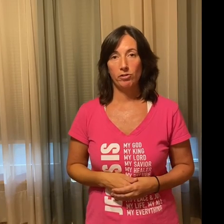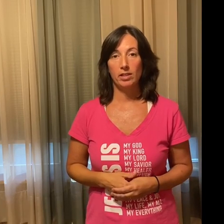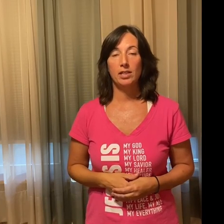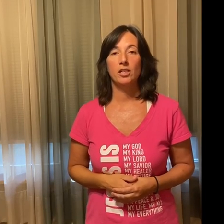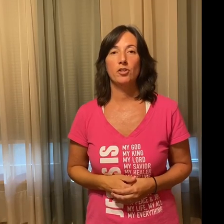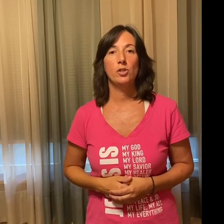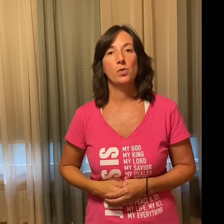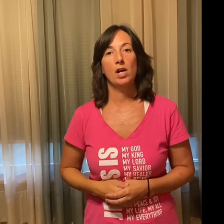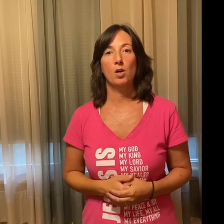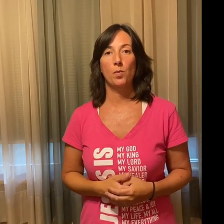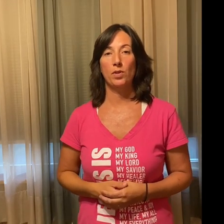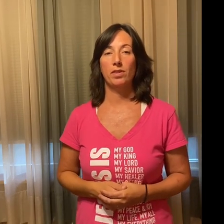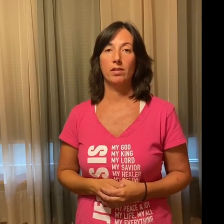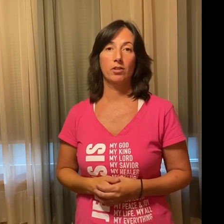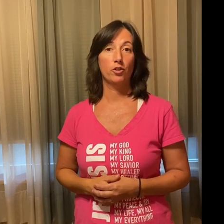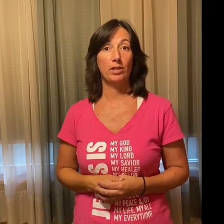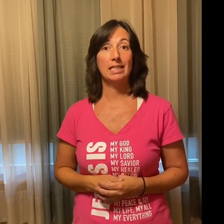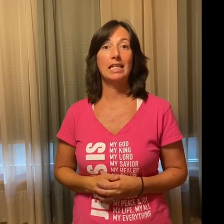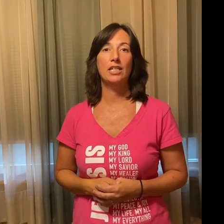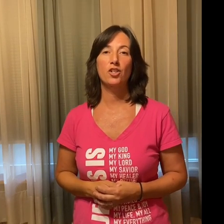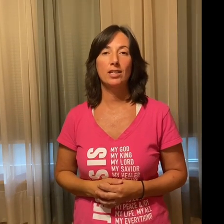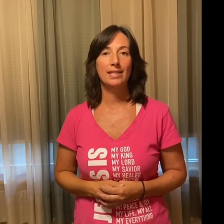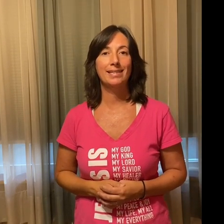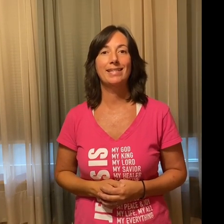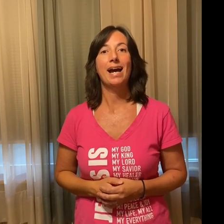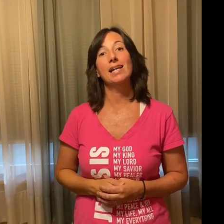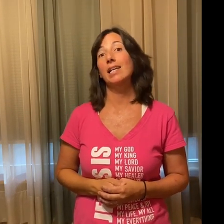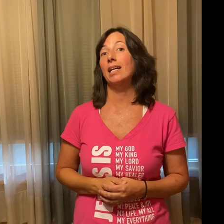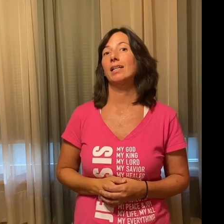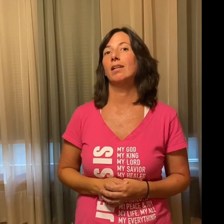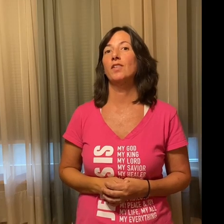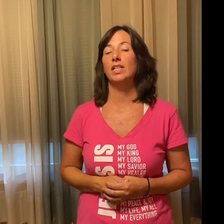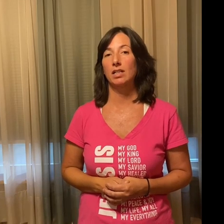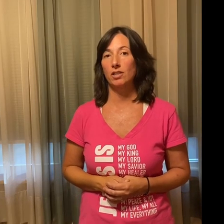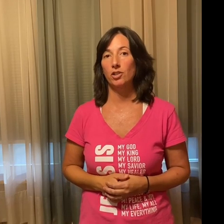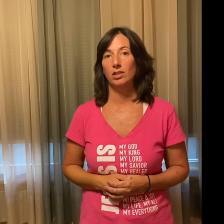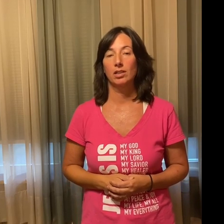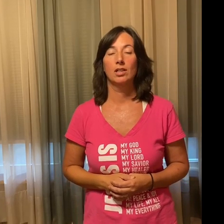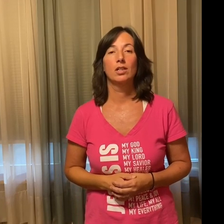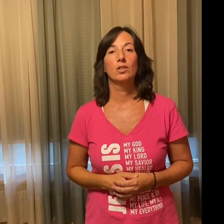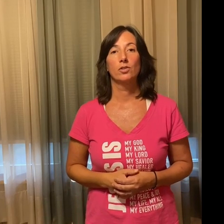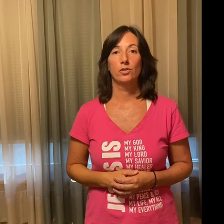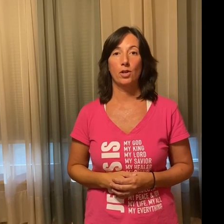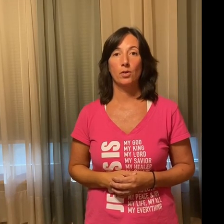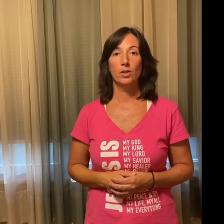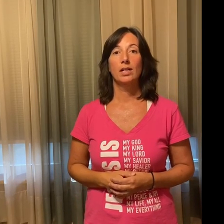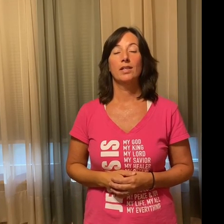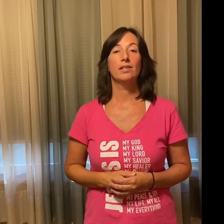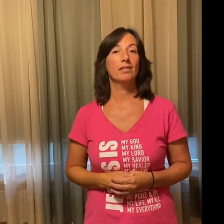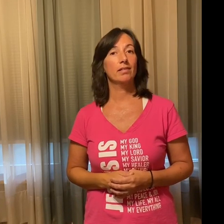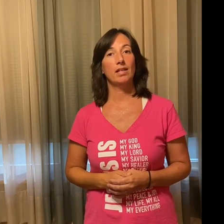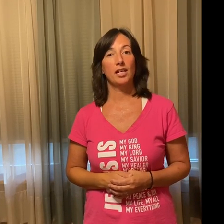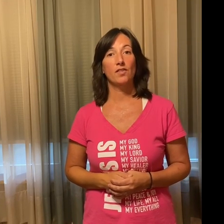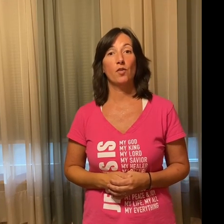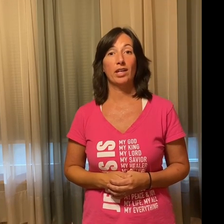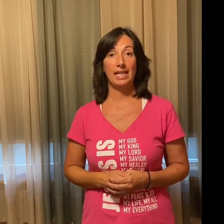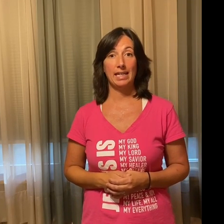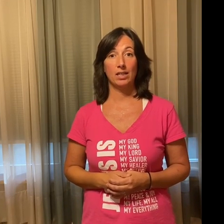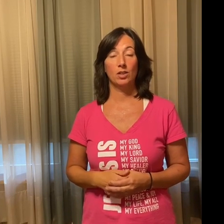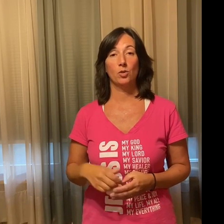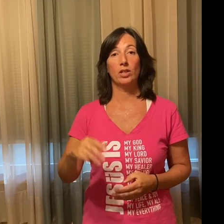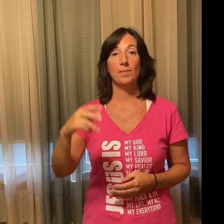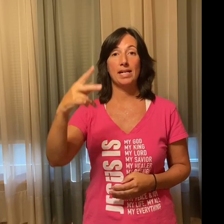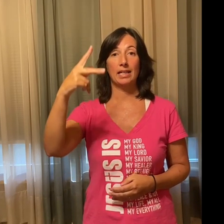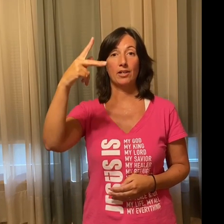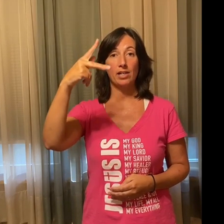vocabularies words in here to help with the translation in the dialect of English. So this is a sign for